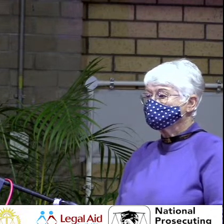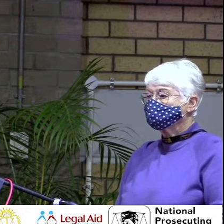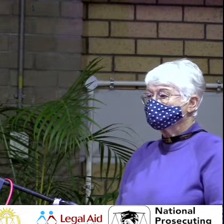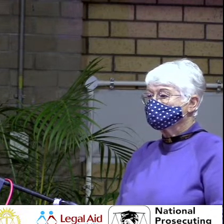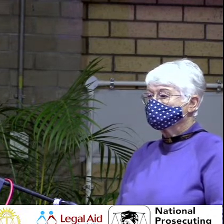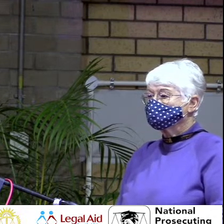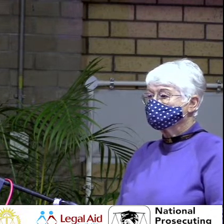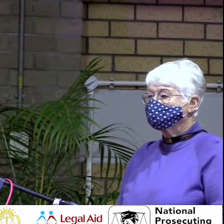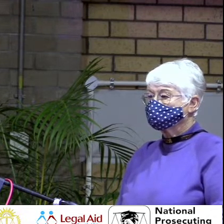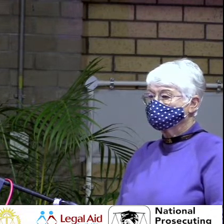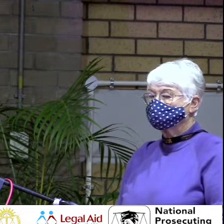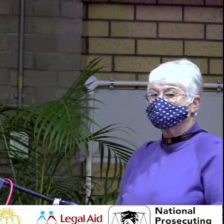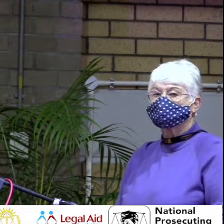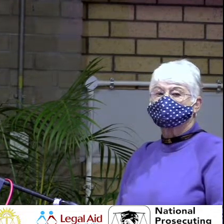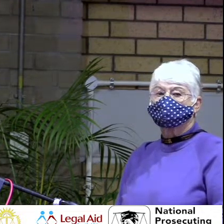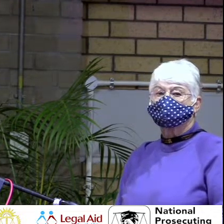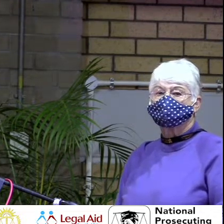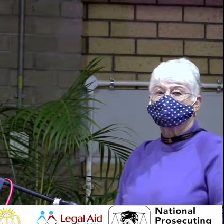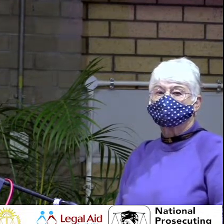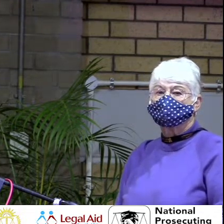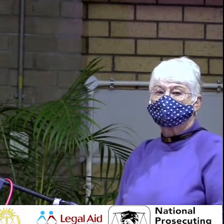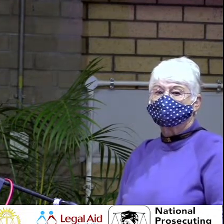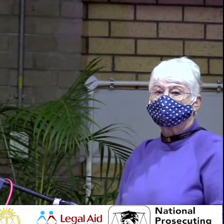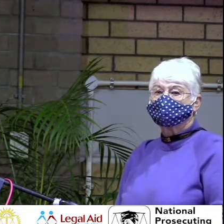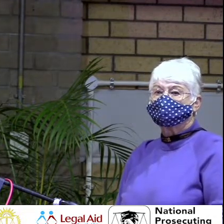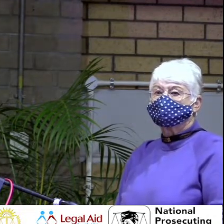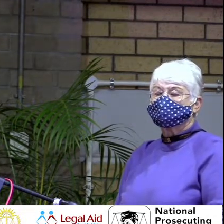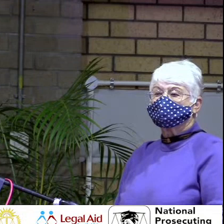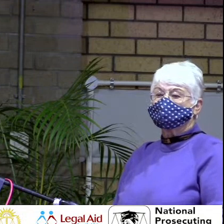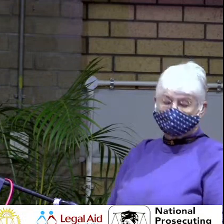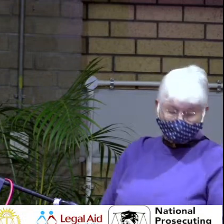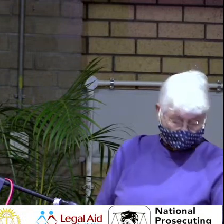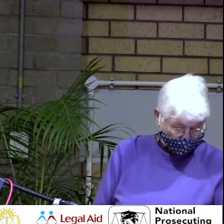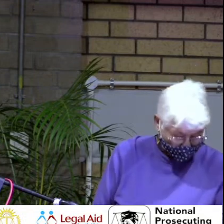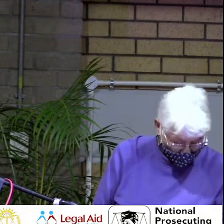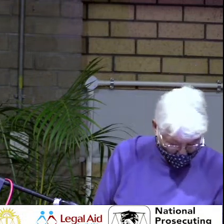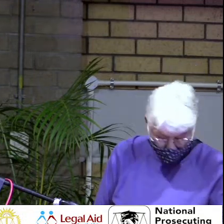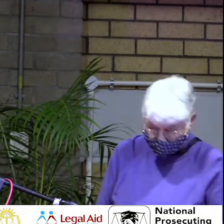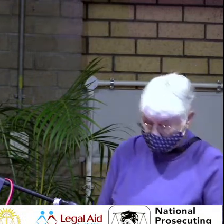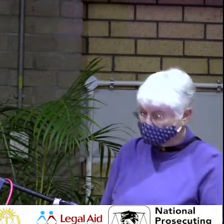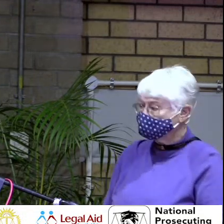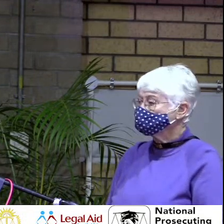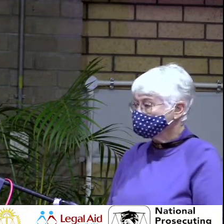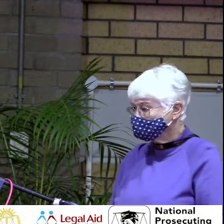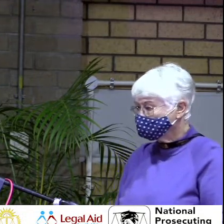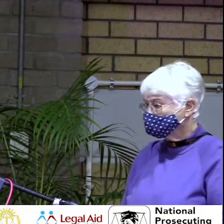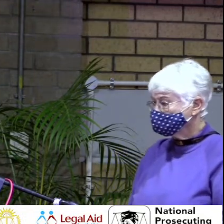i-Department lakwa-Justice nabakwantsasana. Ndiyabulela bahlali.